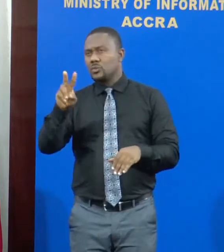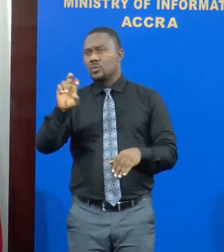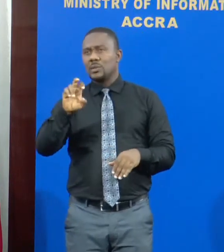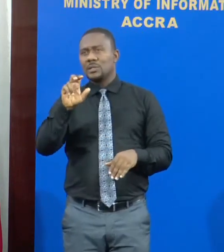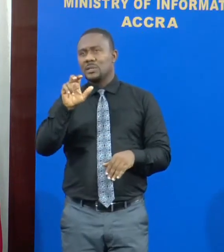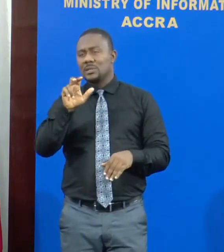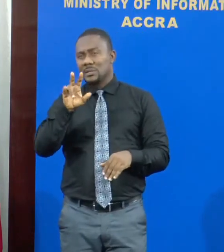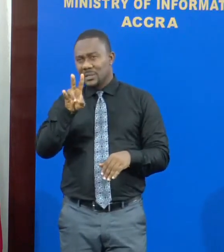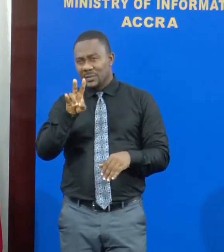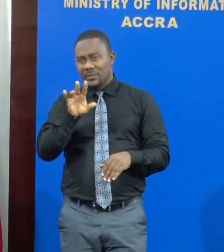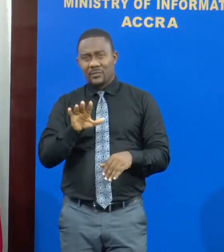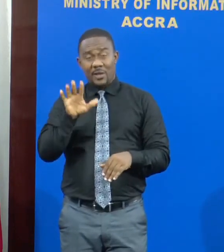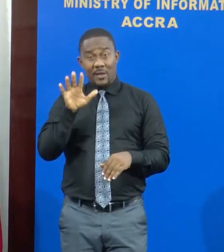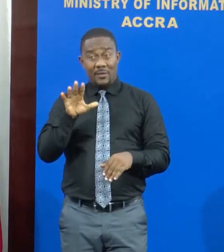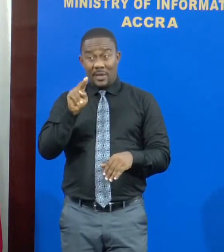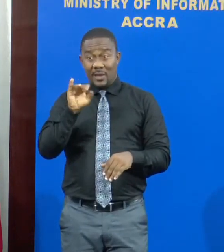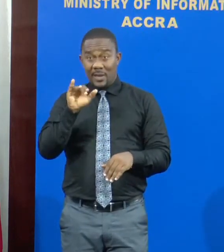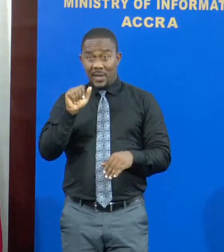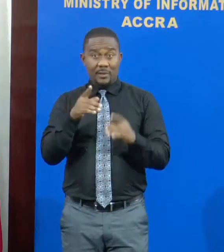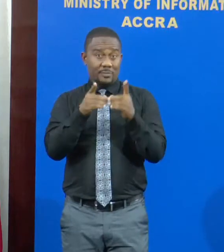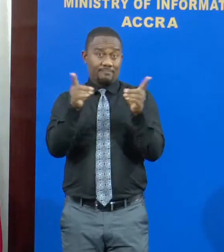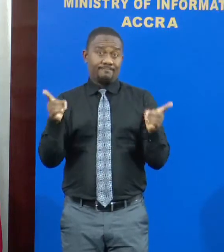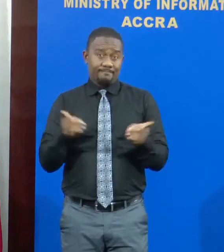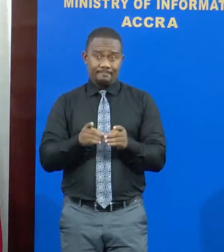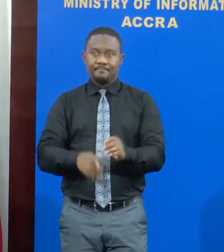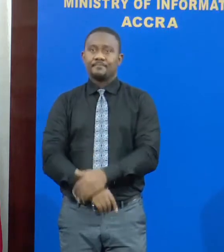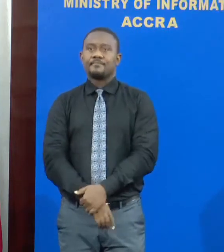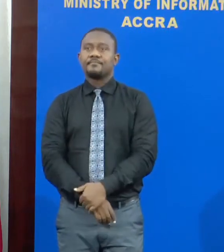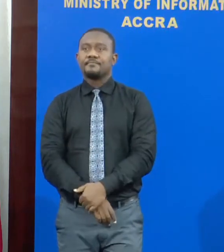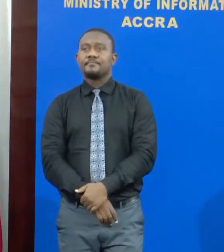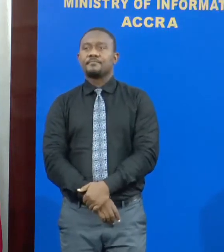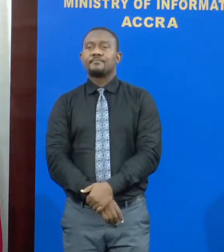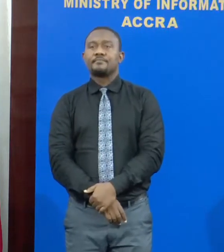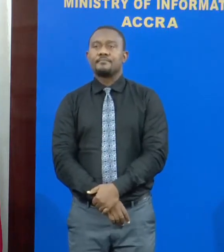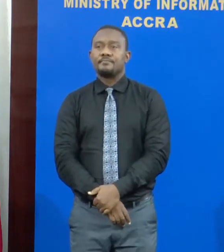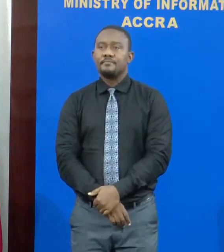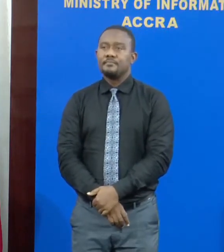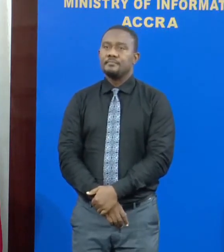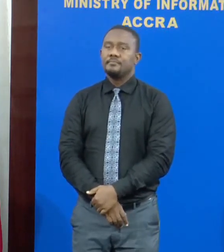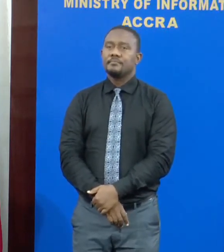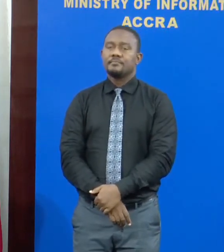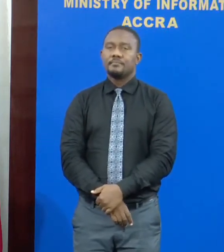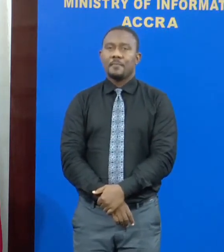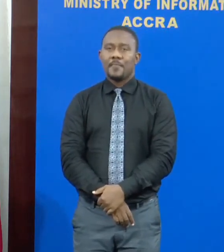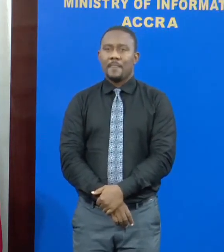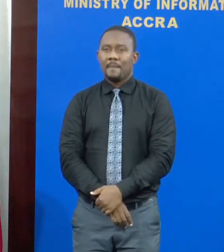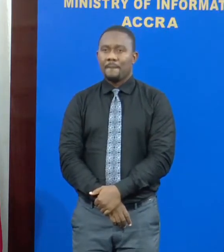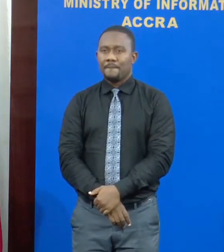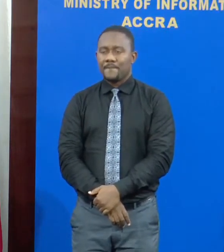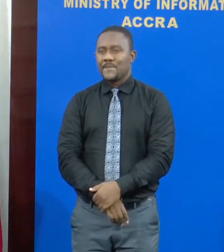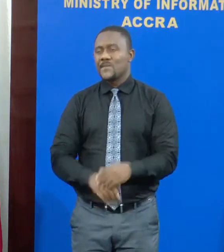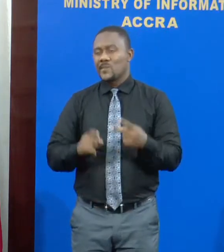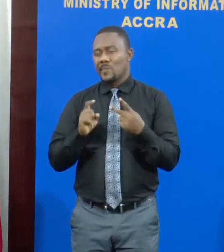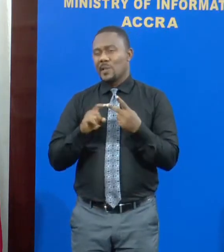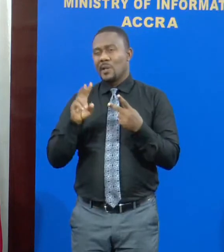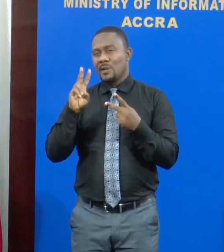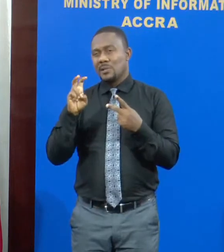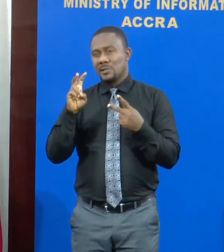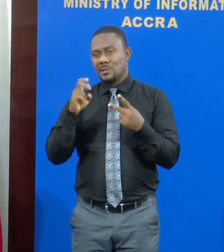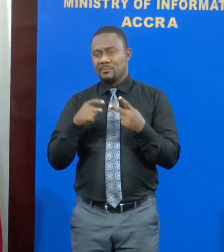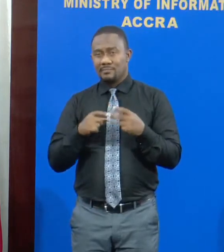275 NIA operational districts. The second related issue there is